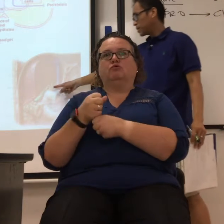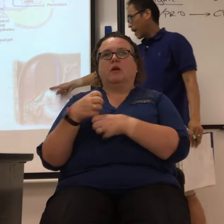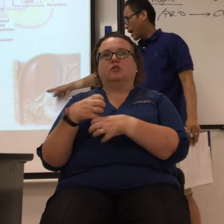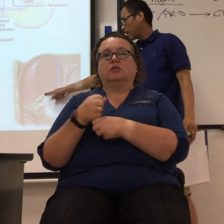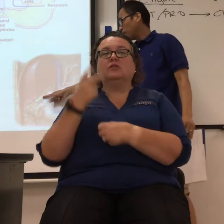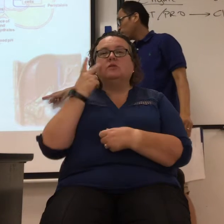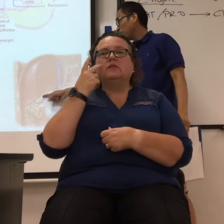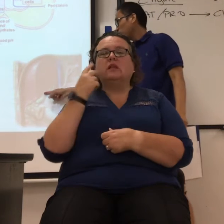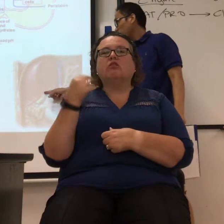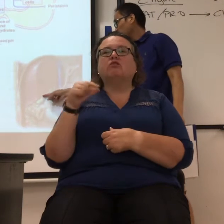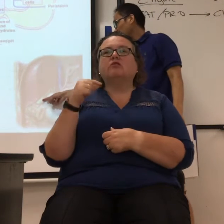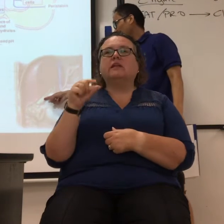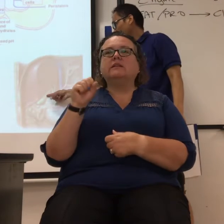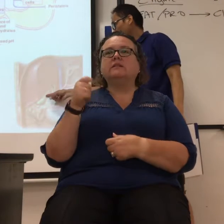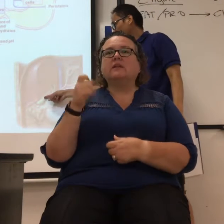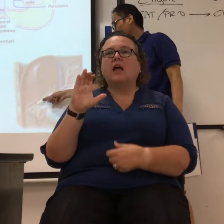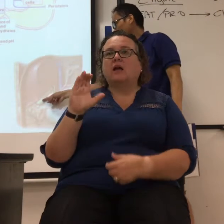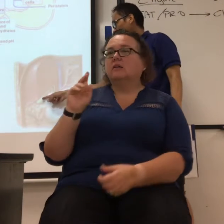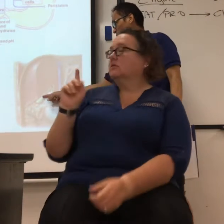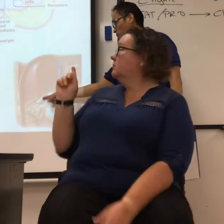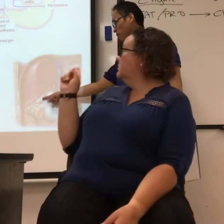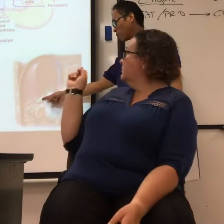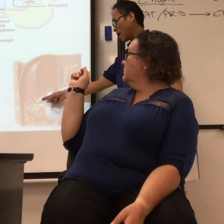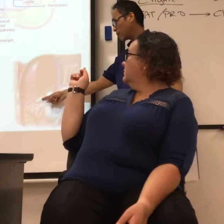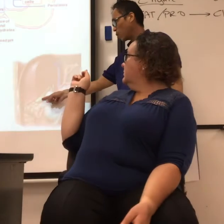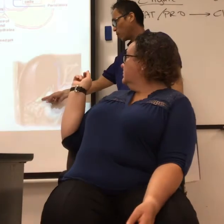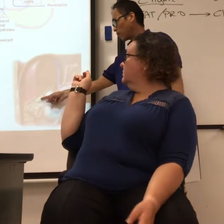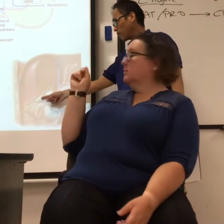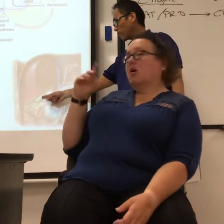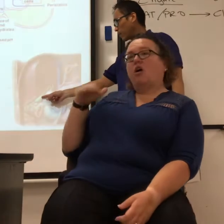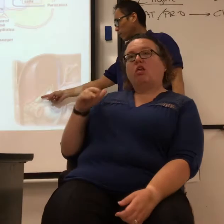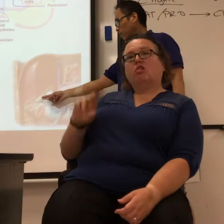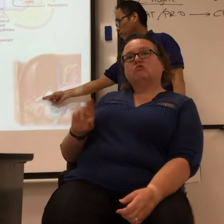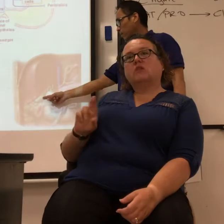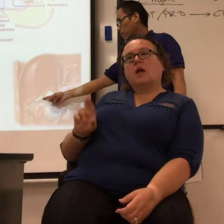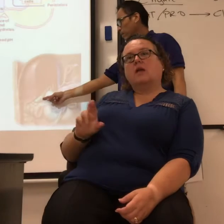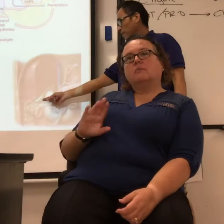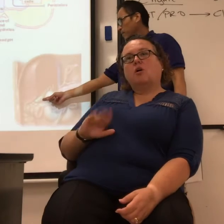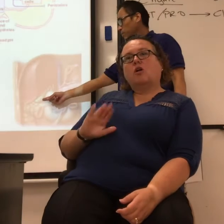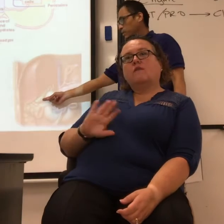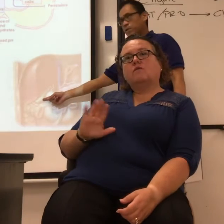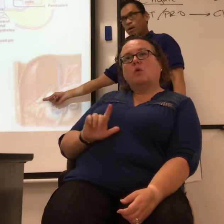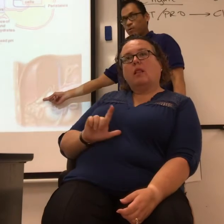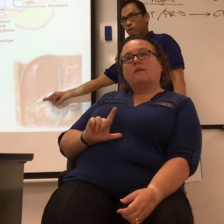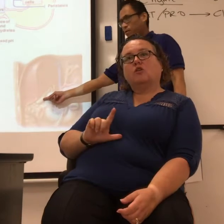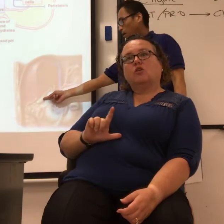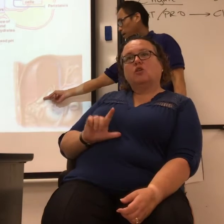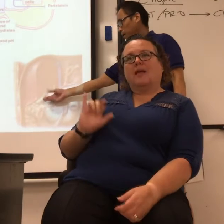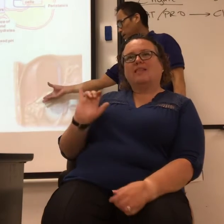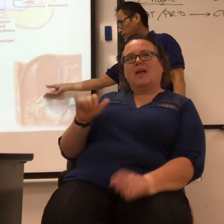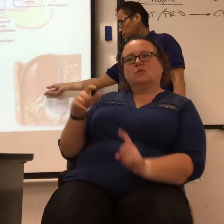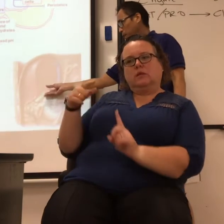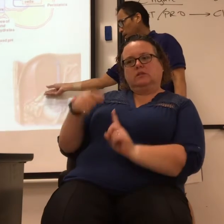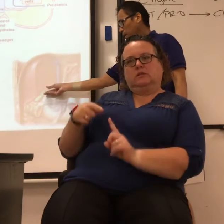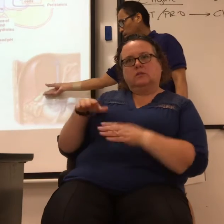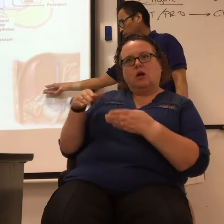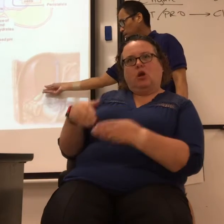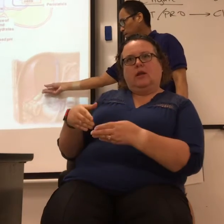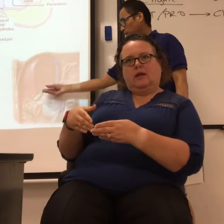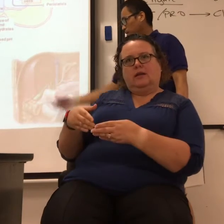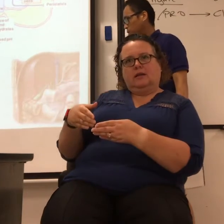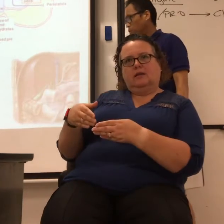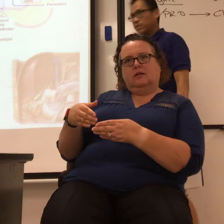little green sac right under the right lobe of the liver, that's what it's targeting. It just kind